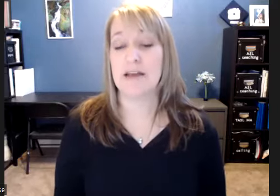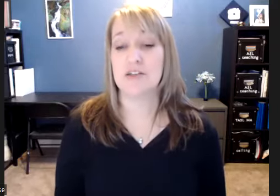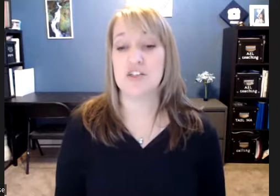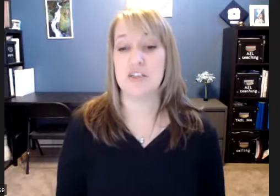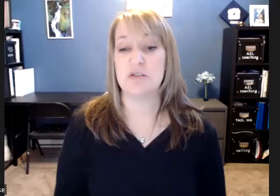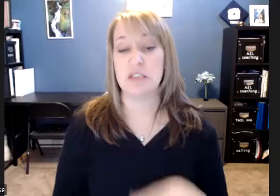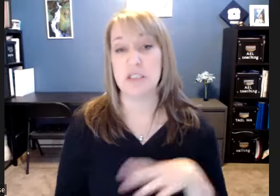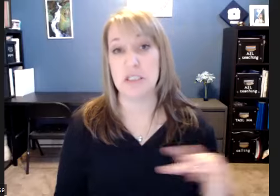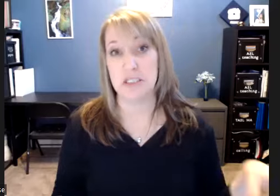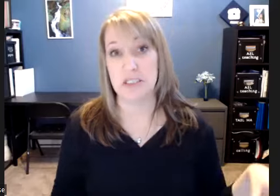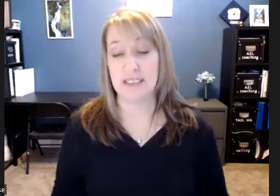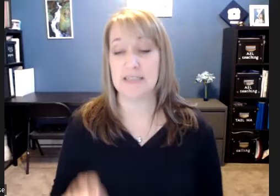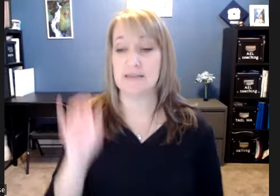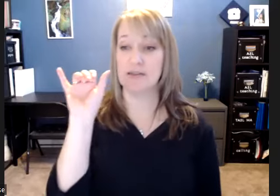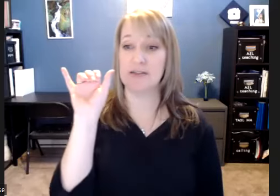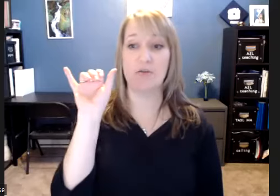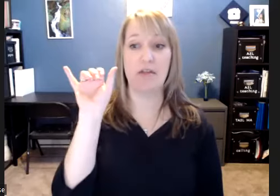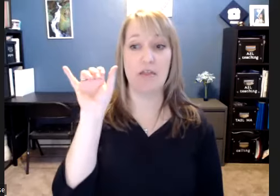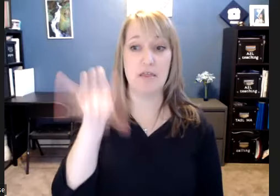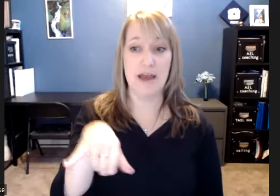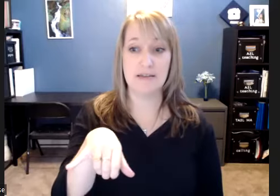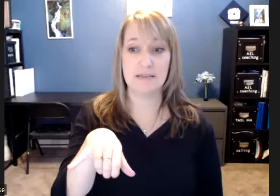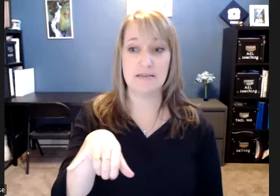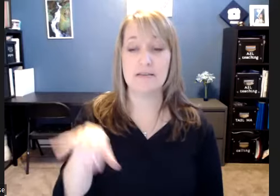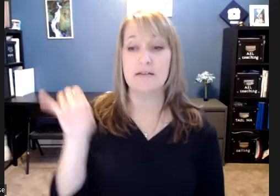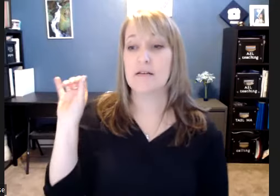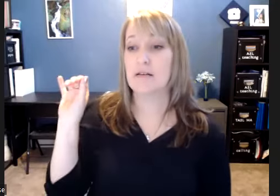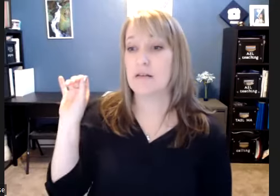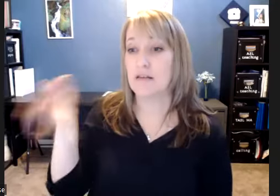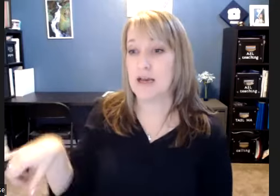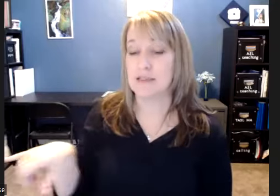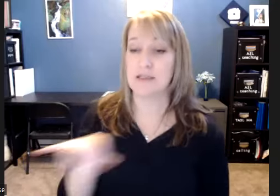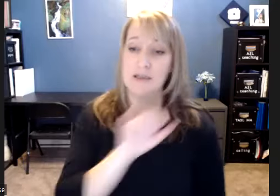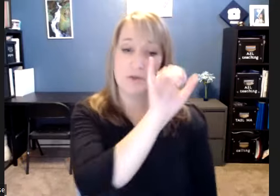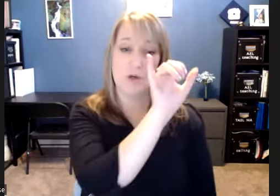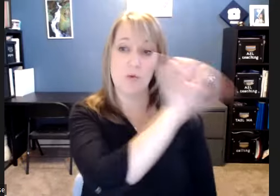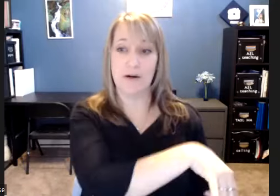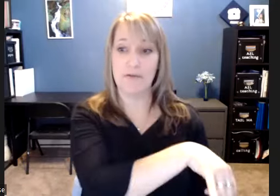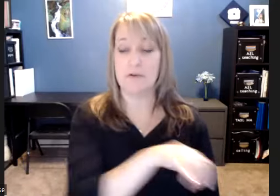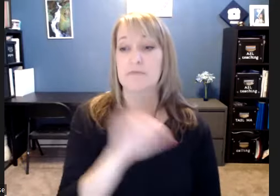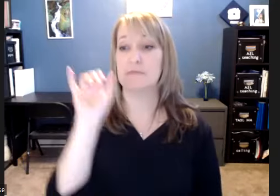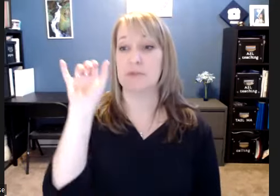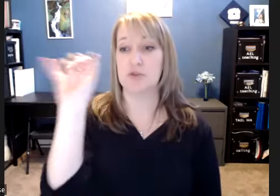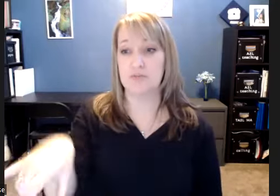it's just used a ton in ASL. So that. And it can go wherever you're